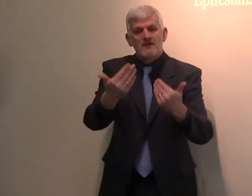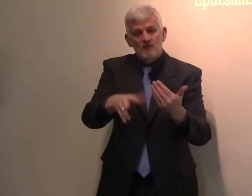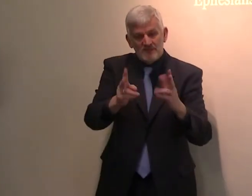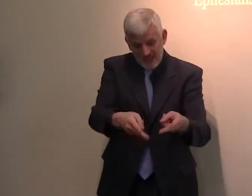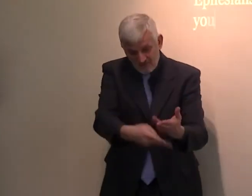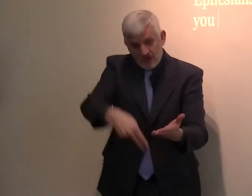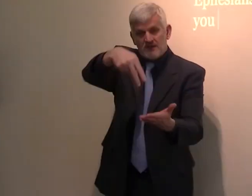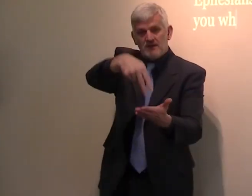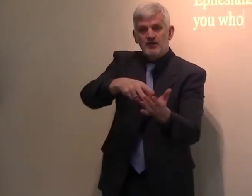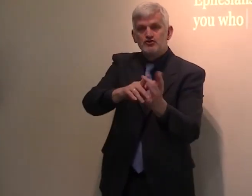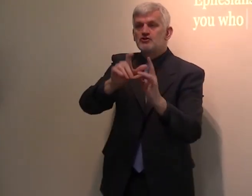Christ shall give thee light.